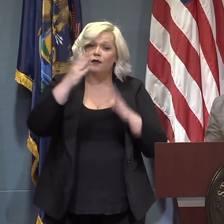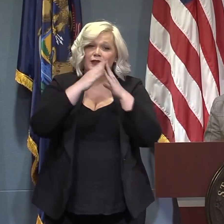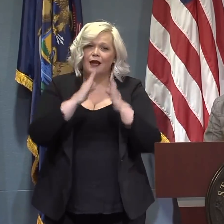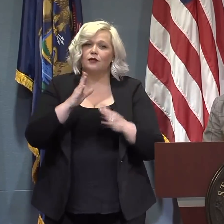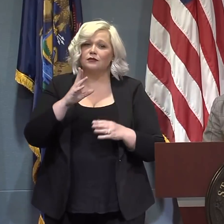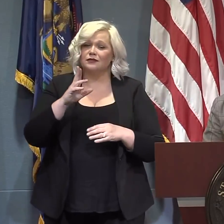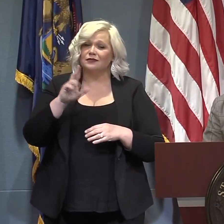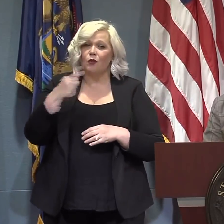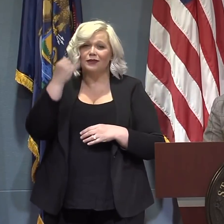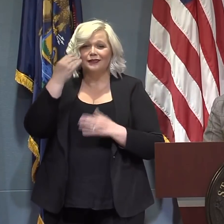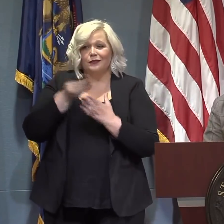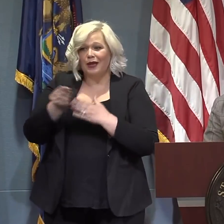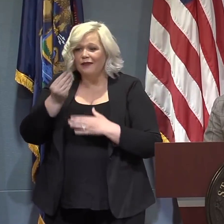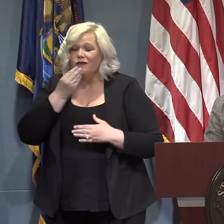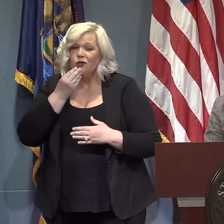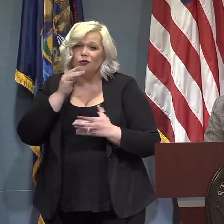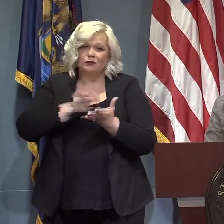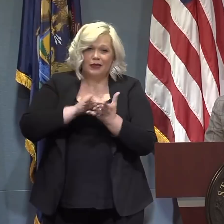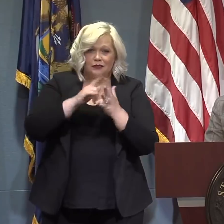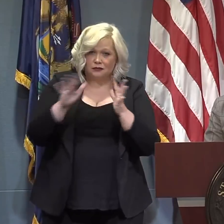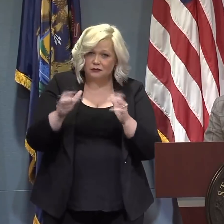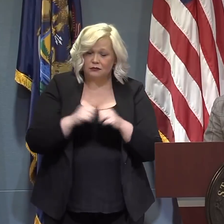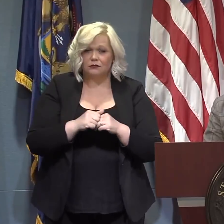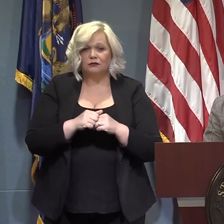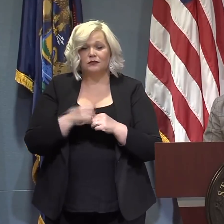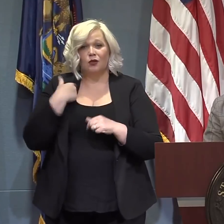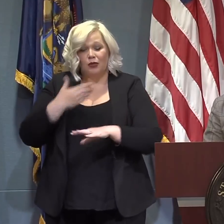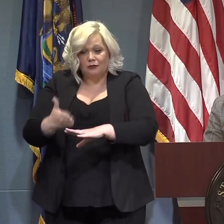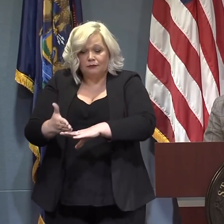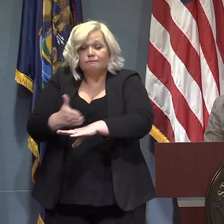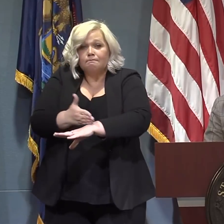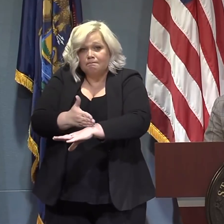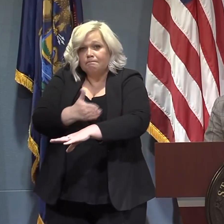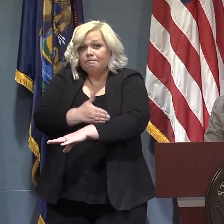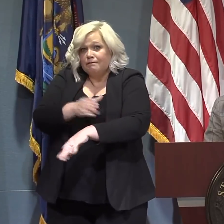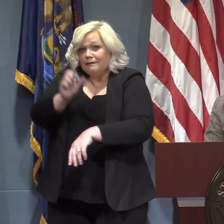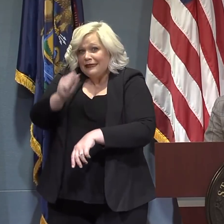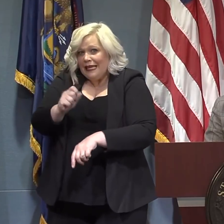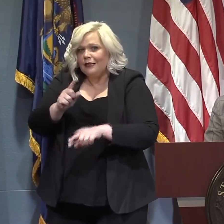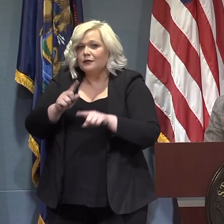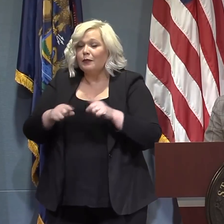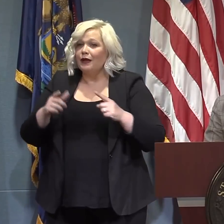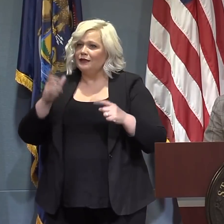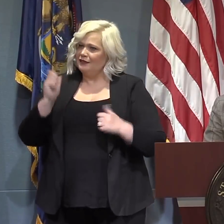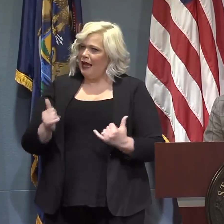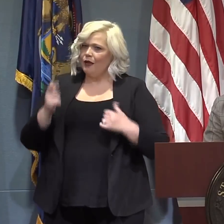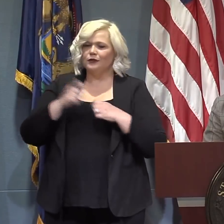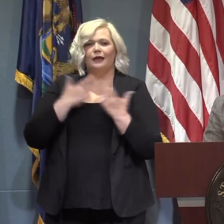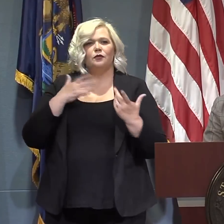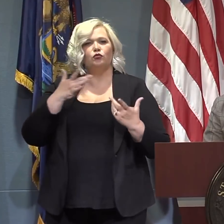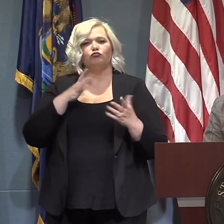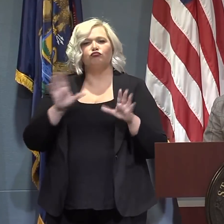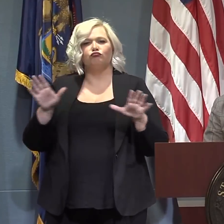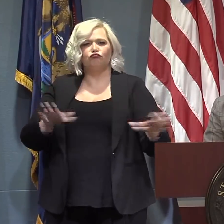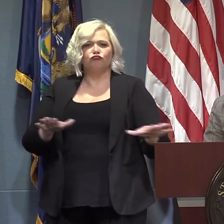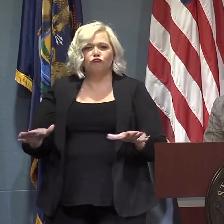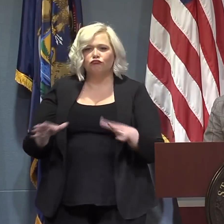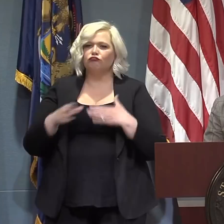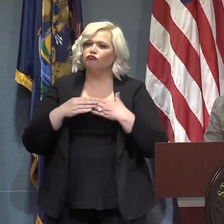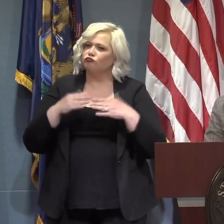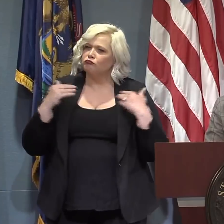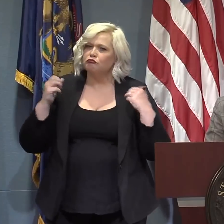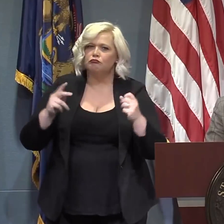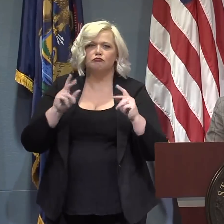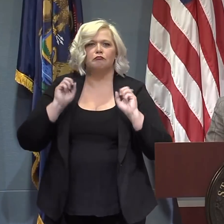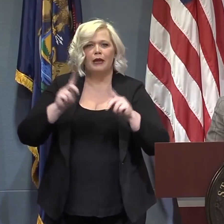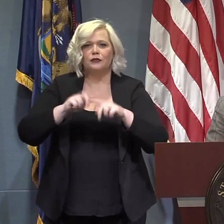absolutely must. We're making progress, but please do not become complacent. We must all do our part to prevent the